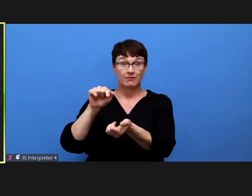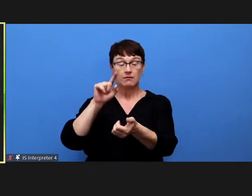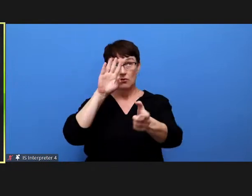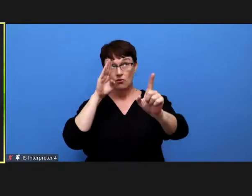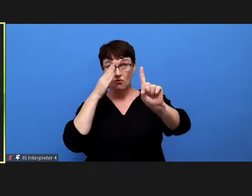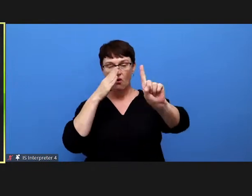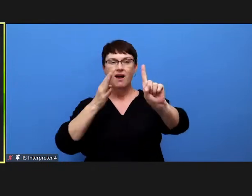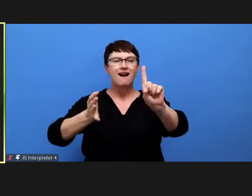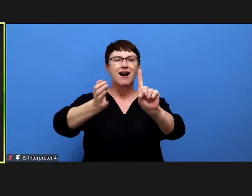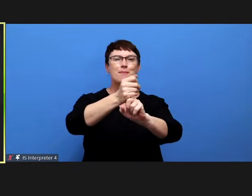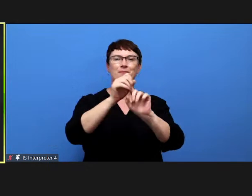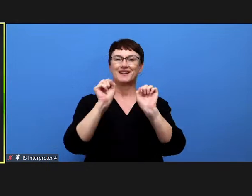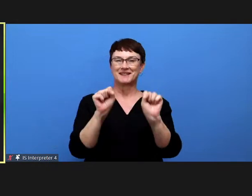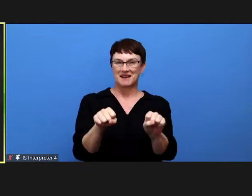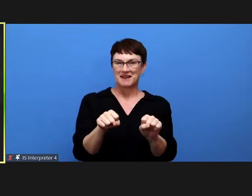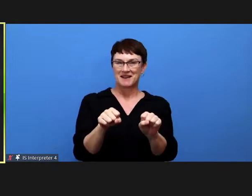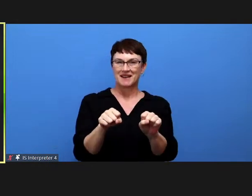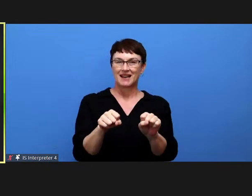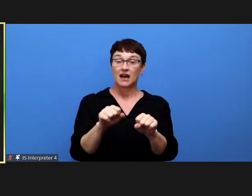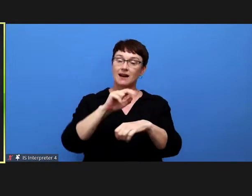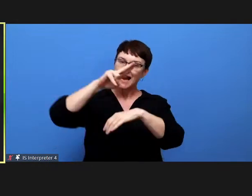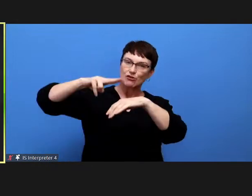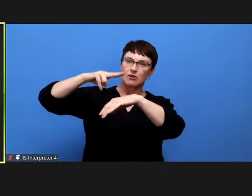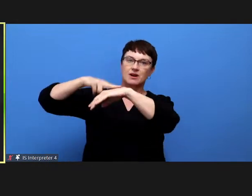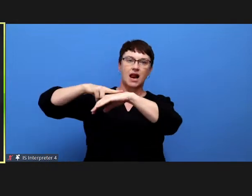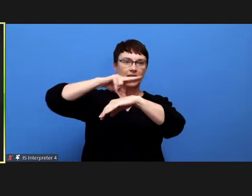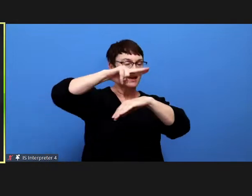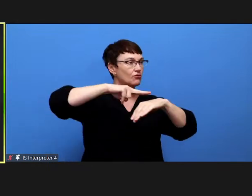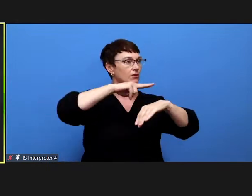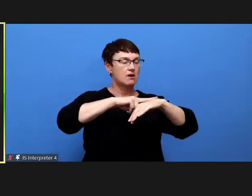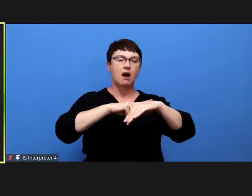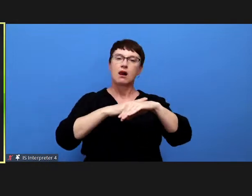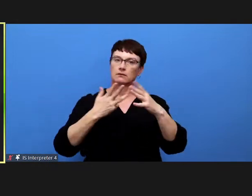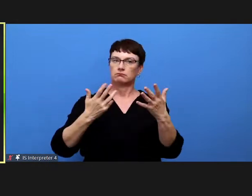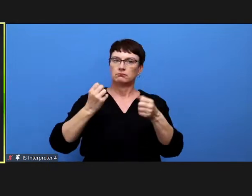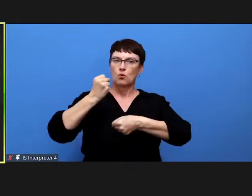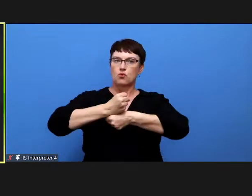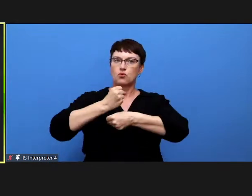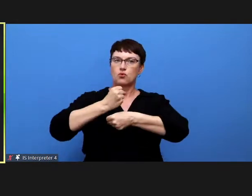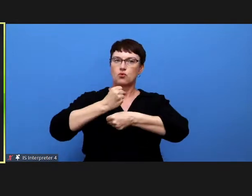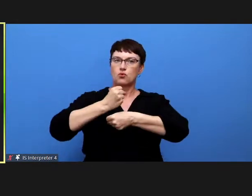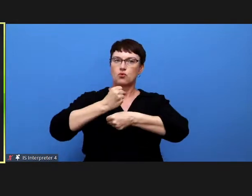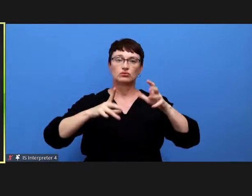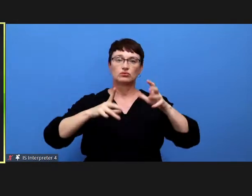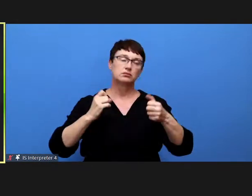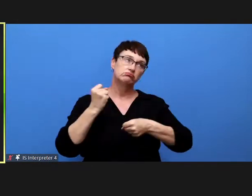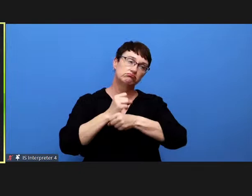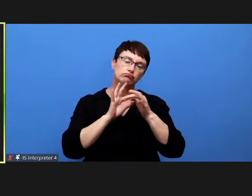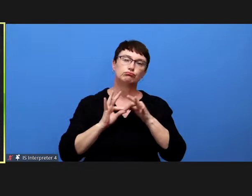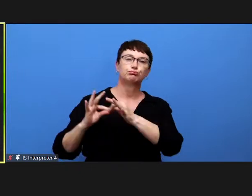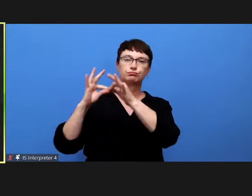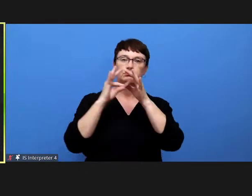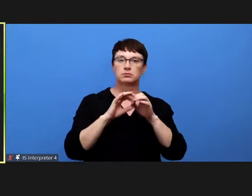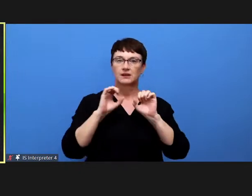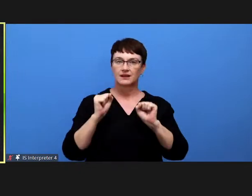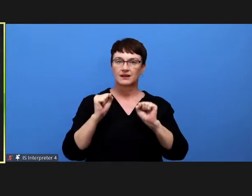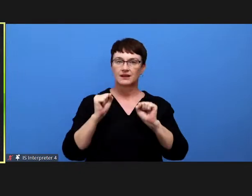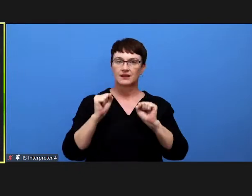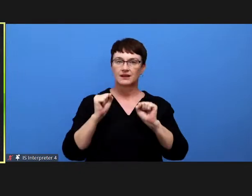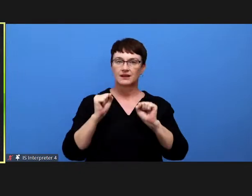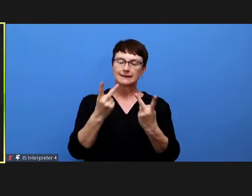could be able to discuss the common data challenges and provide inclusive